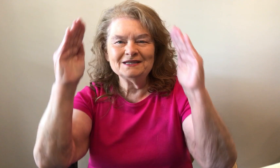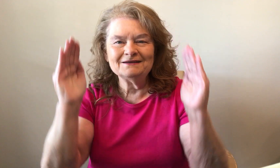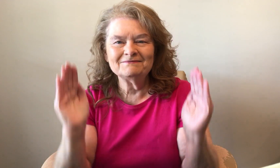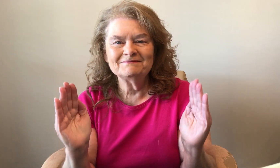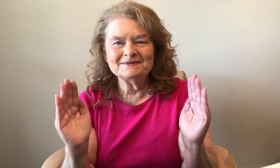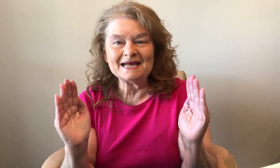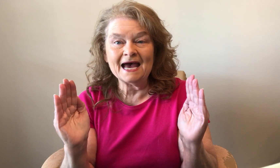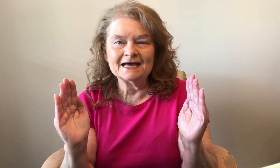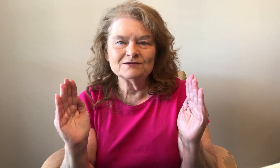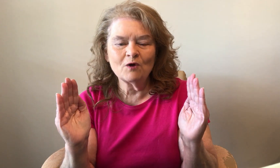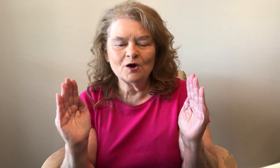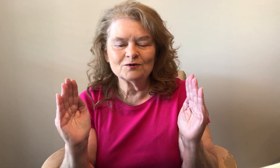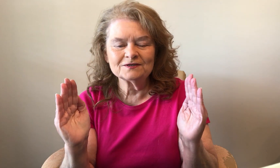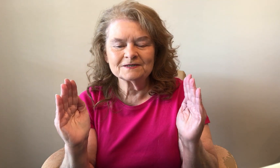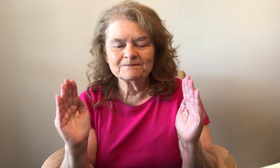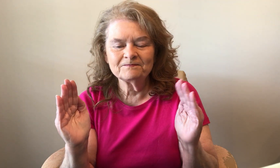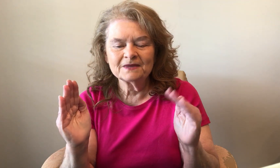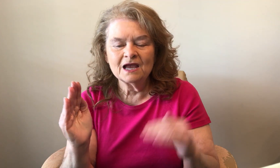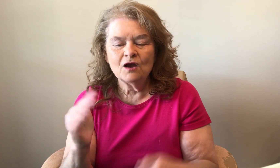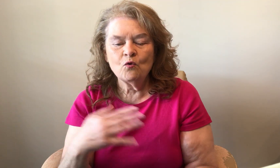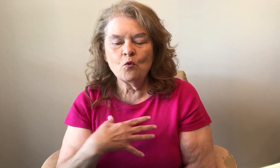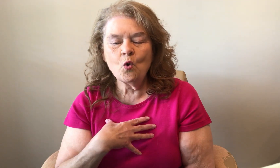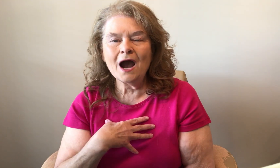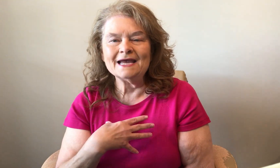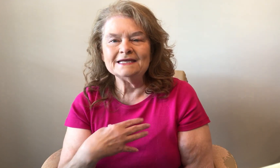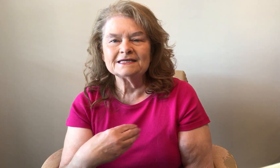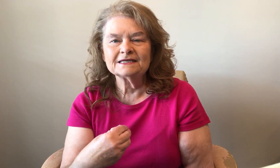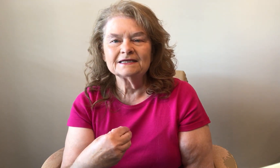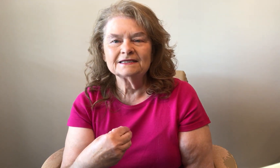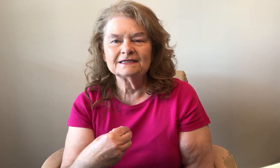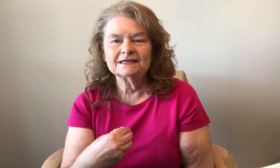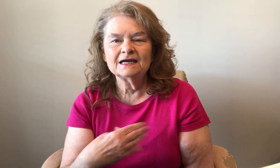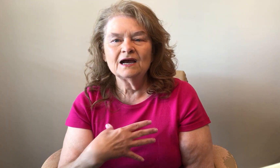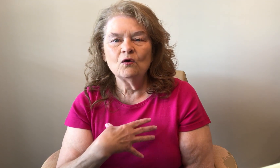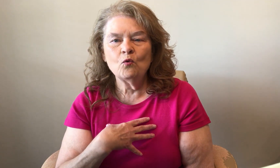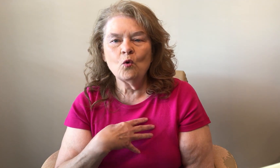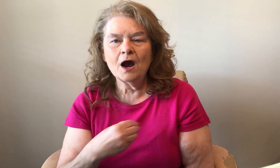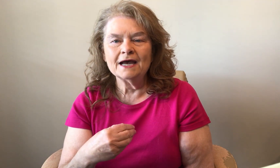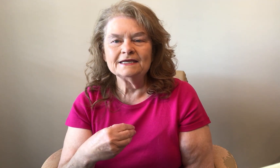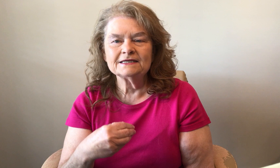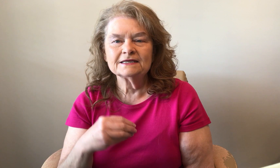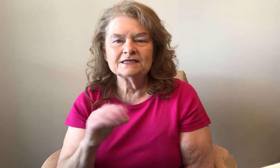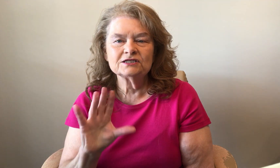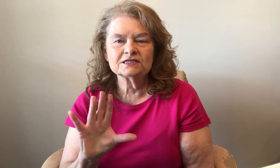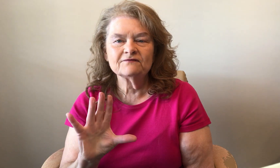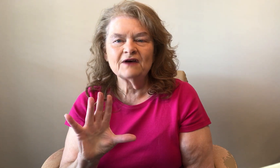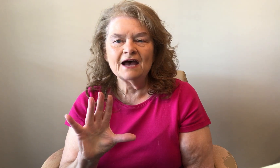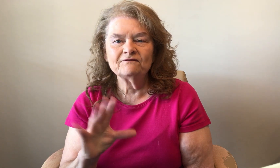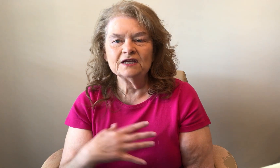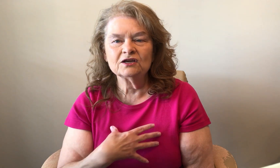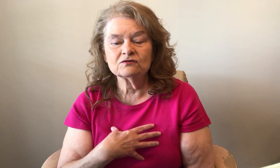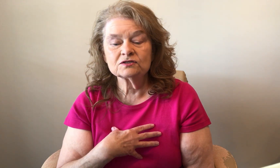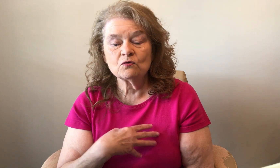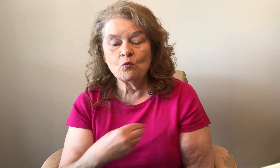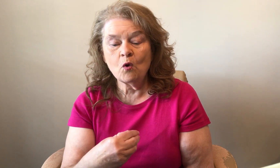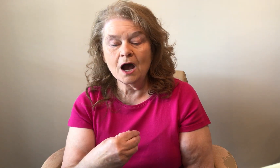the sides, walls, white. White, it's just the 5 fingers.